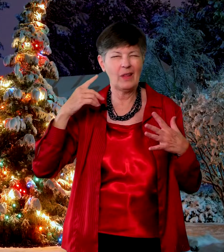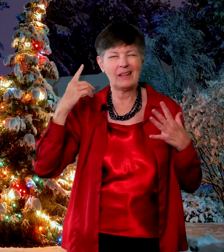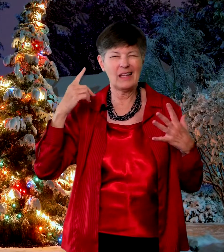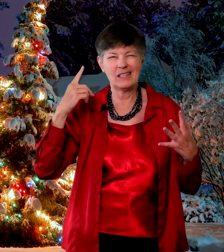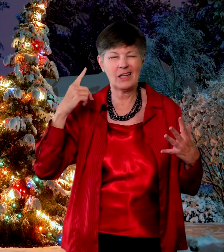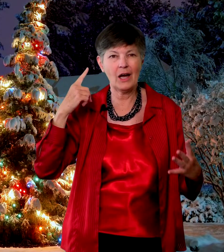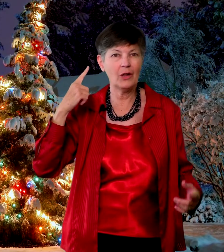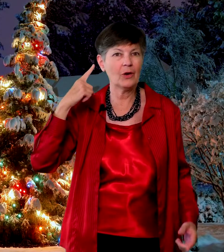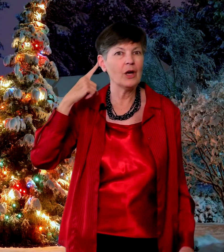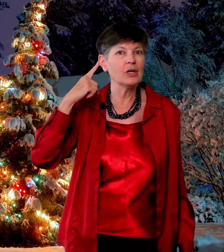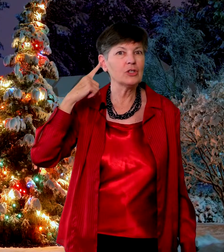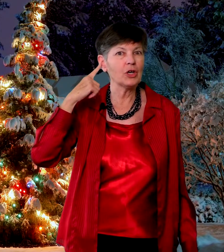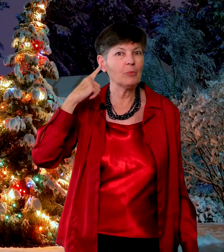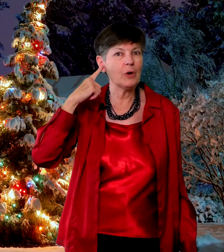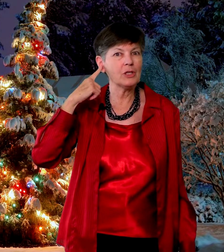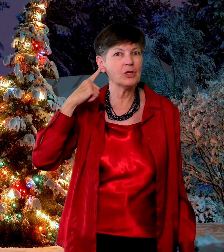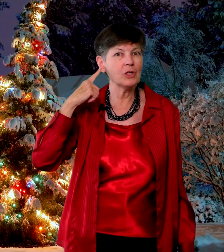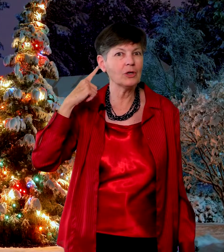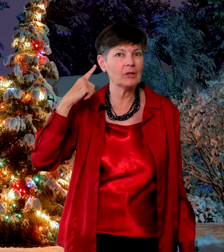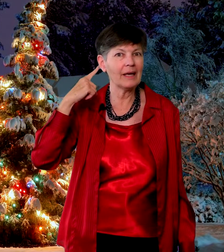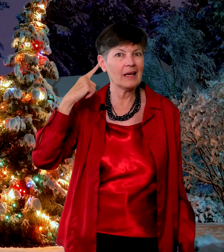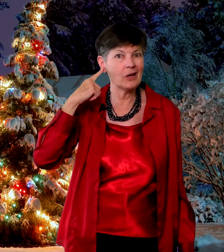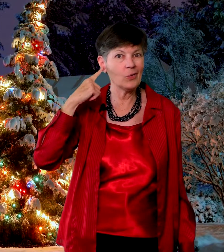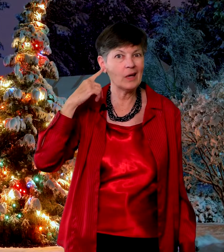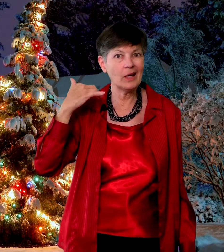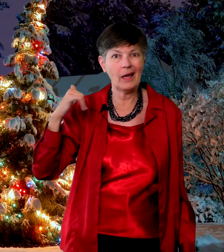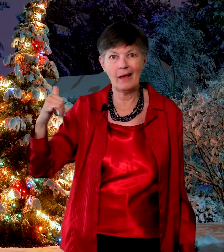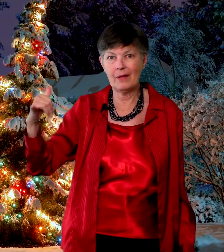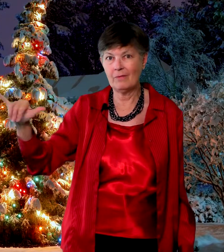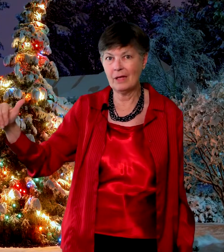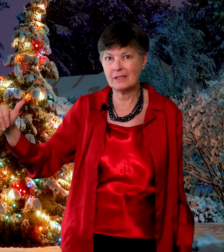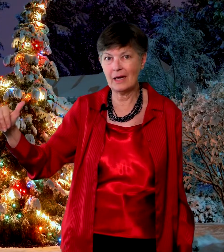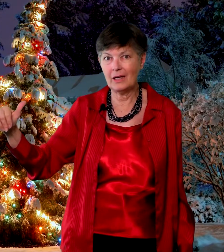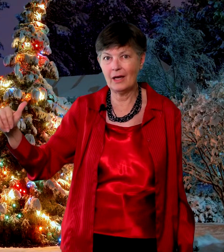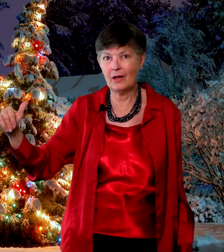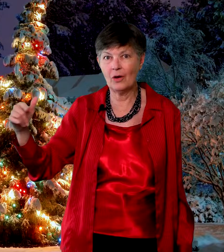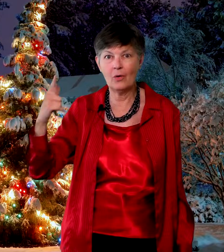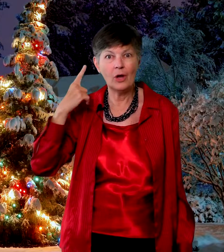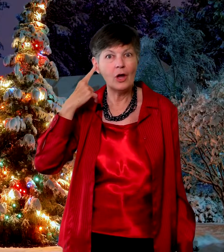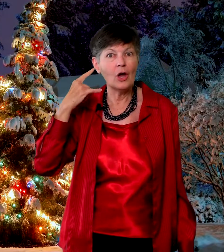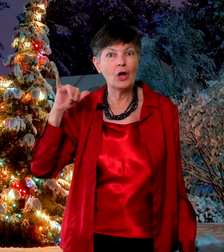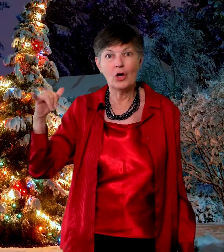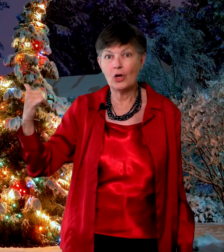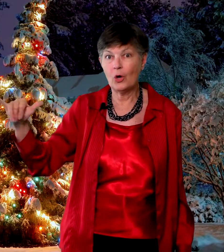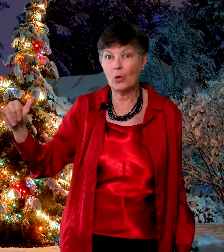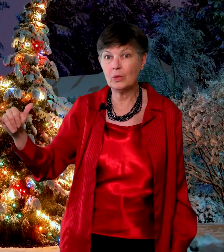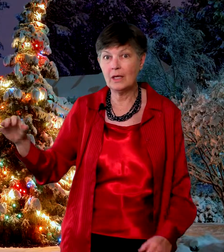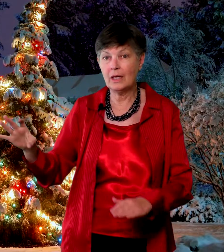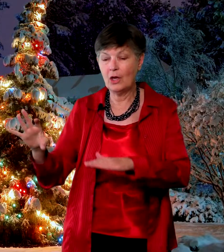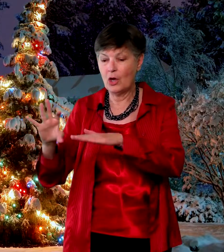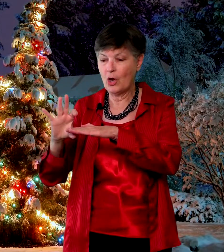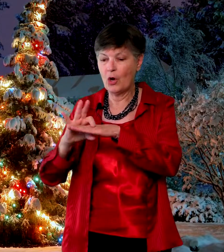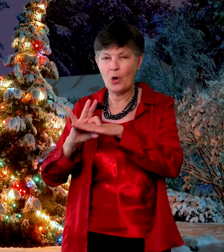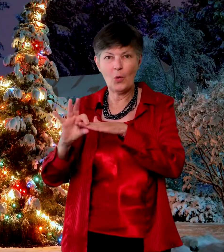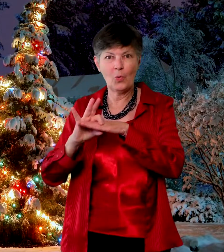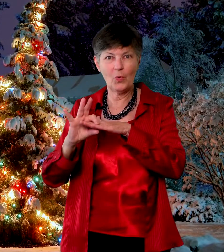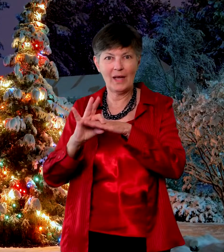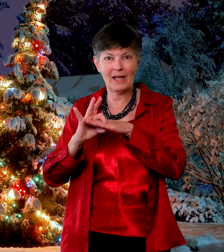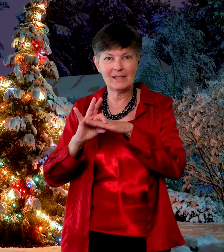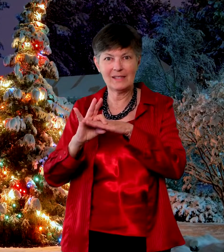that that's the color. So you're going to point to your, like, earring and then sign yellow. Golden rings.